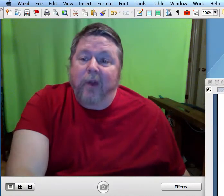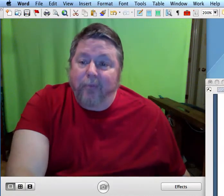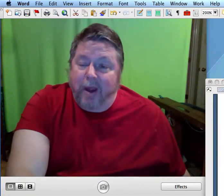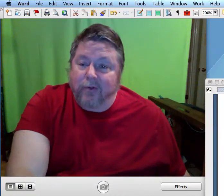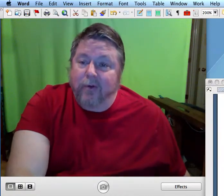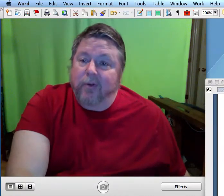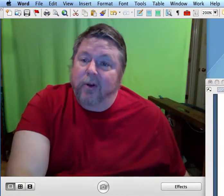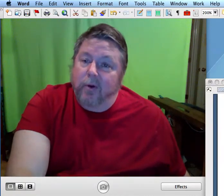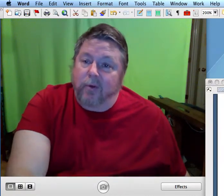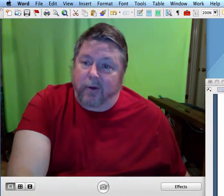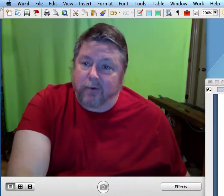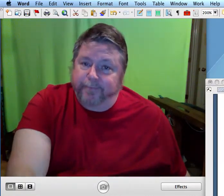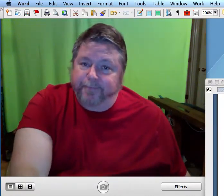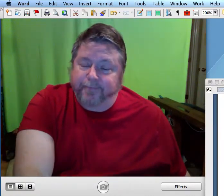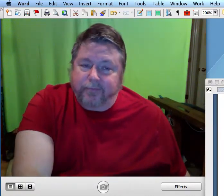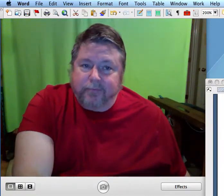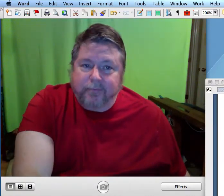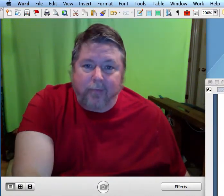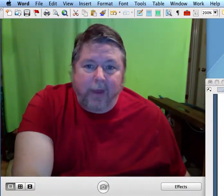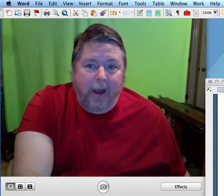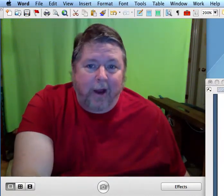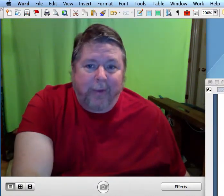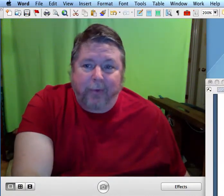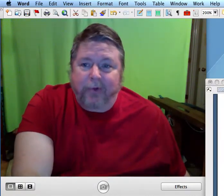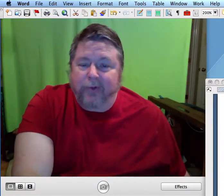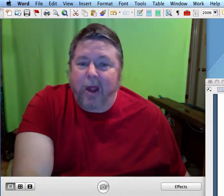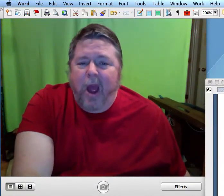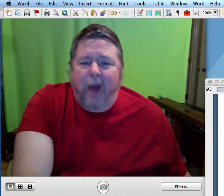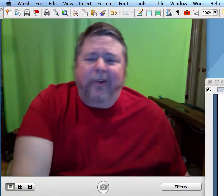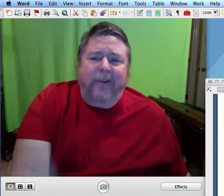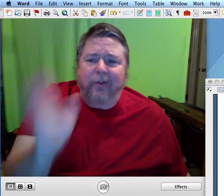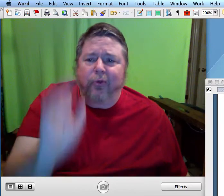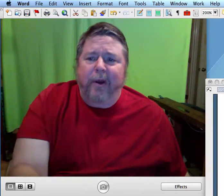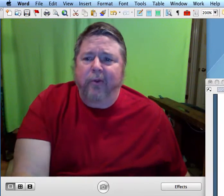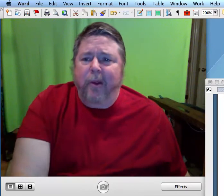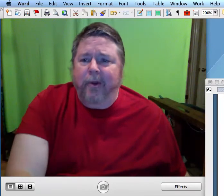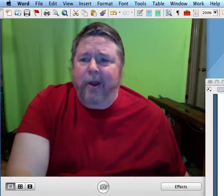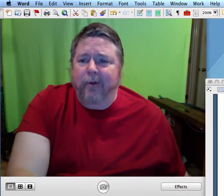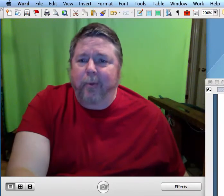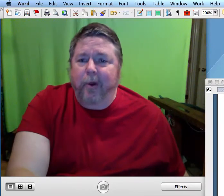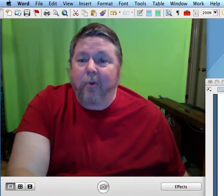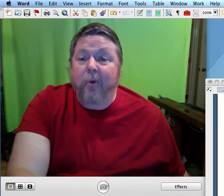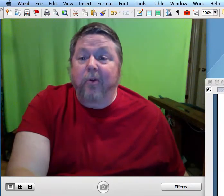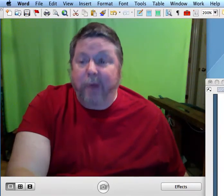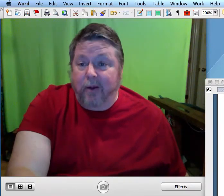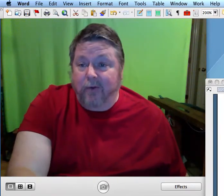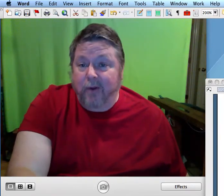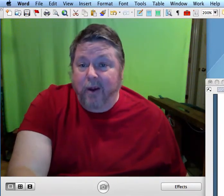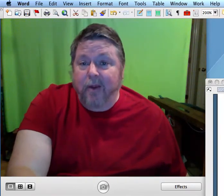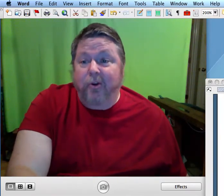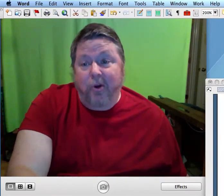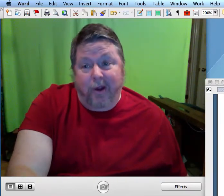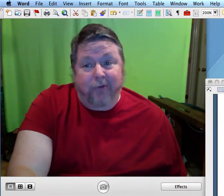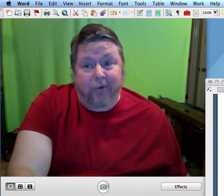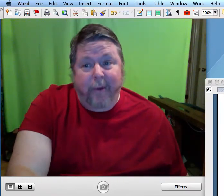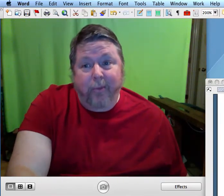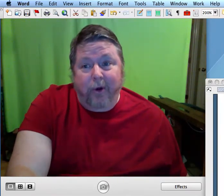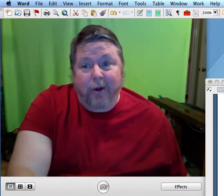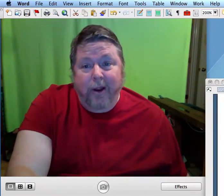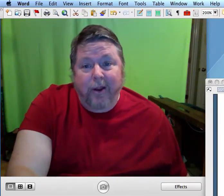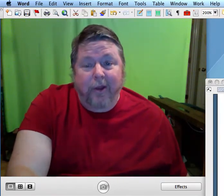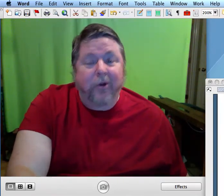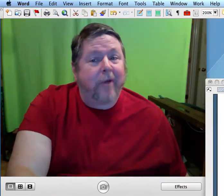want you to have patience to do this. A lot of people just say, oh, it's just easier for me to do simultaneous interpreting. What you mean is that you don't have to